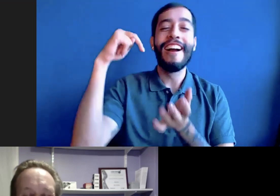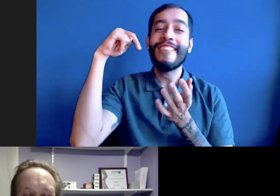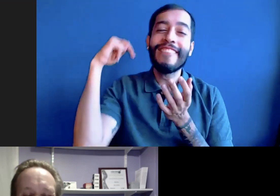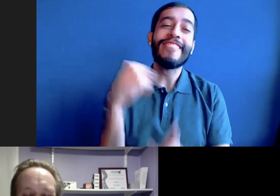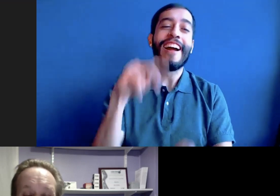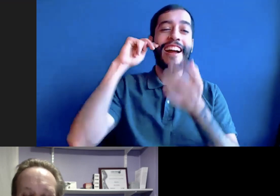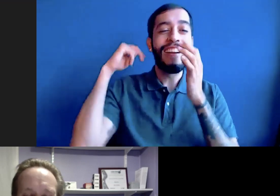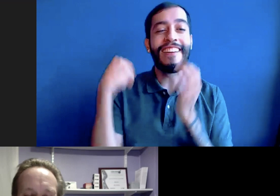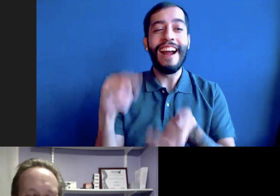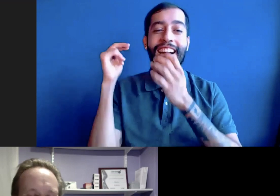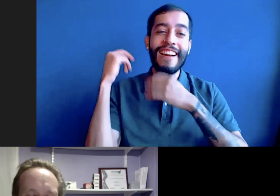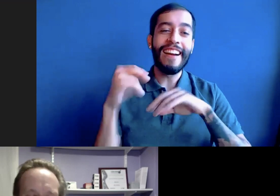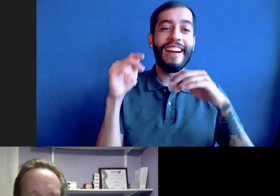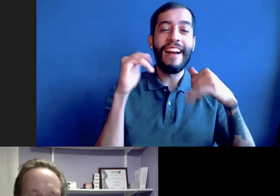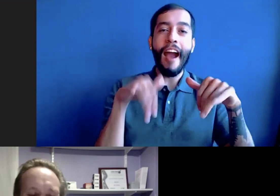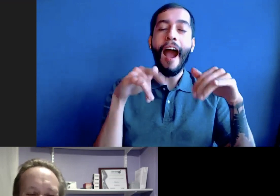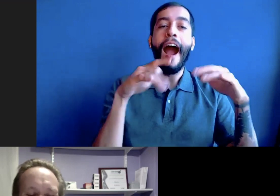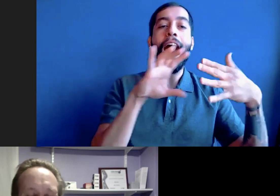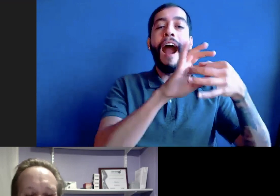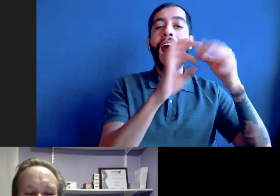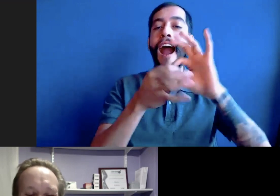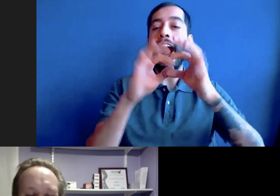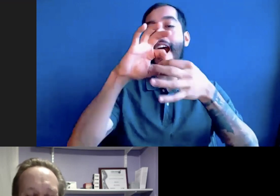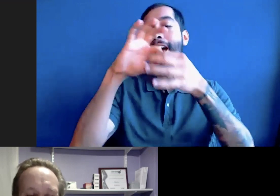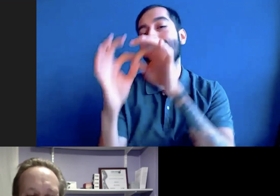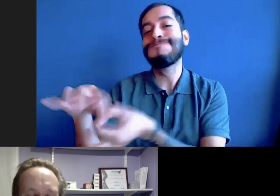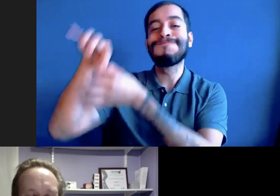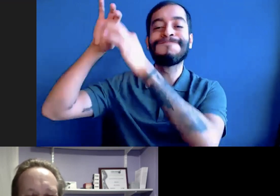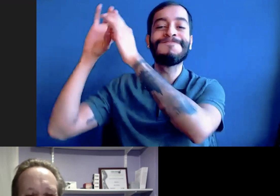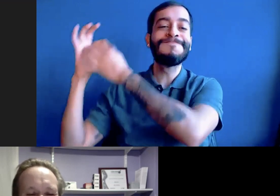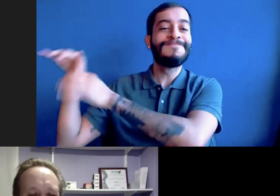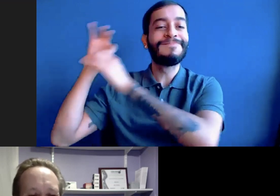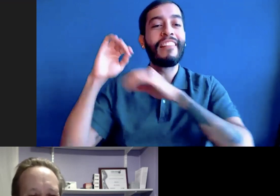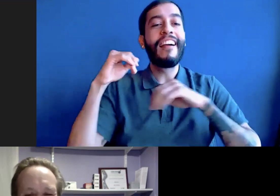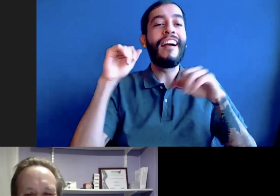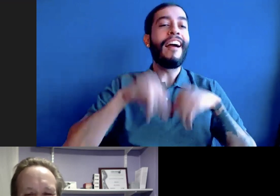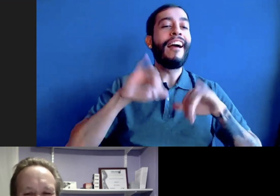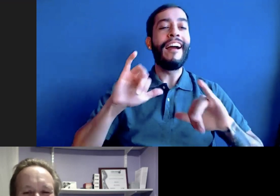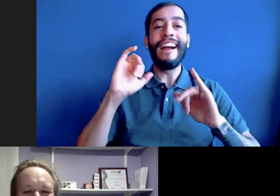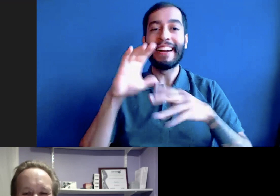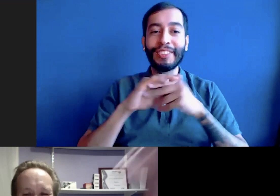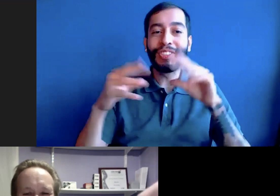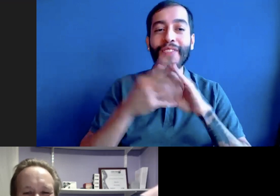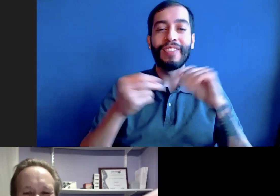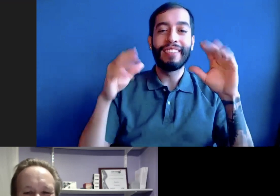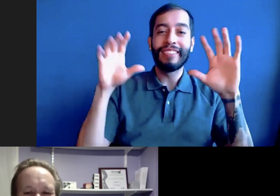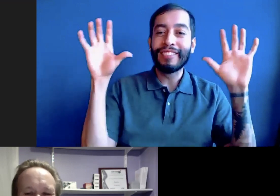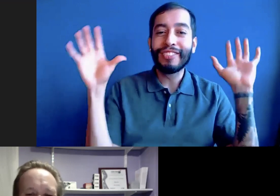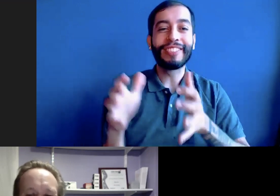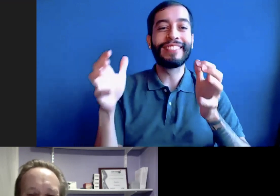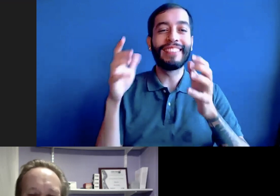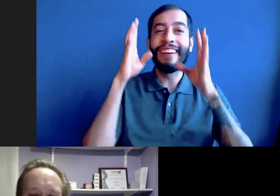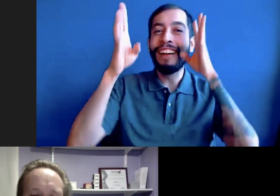including, being in the studio, people making stories in small groups, and this image of opening the arms and the birds